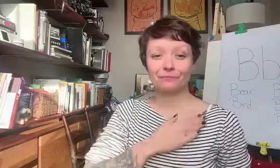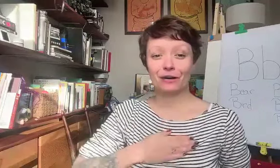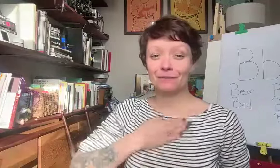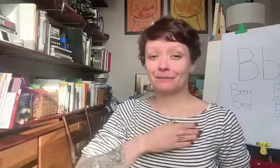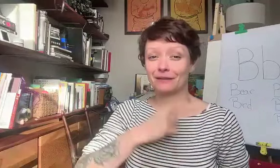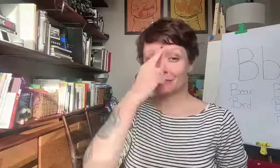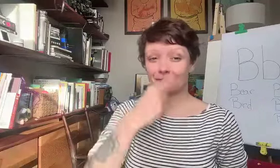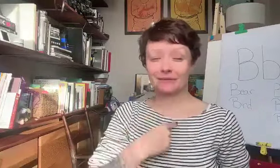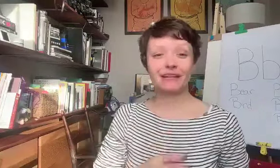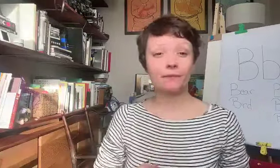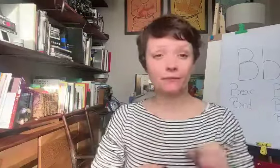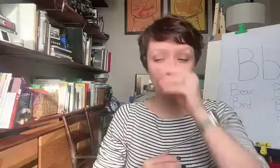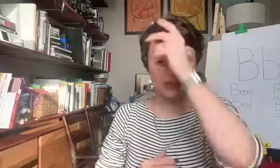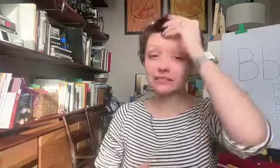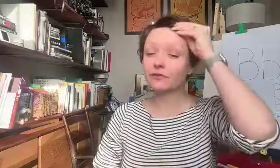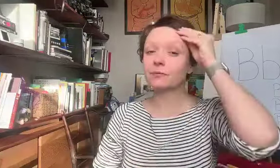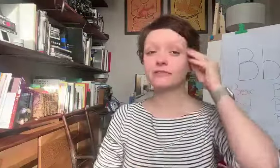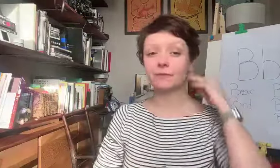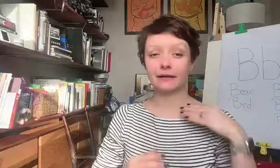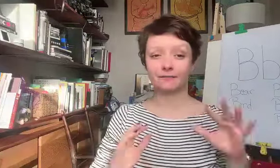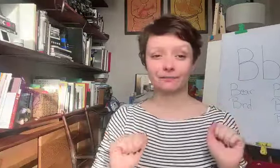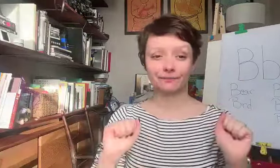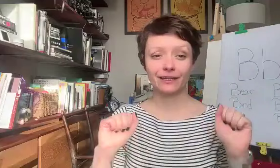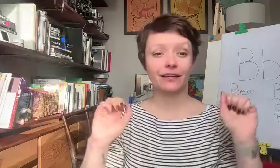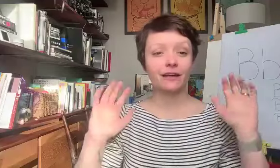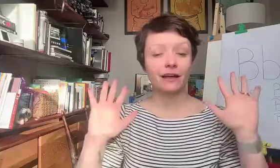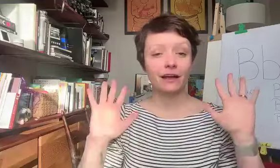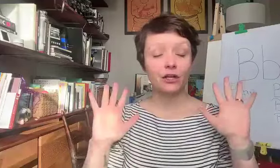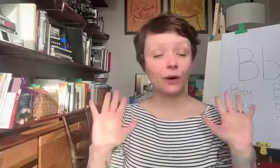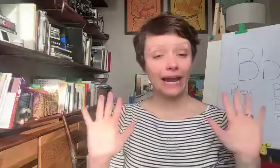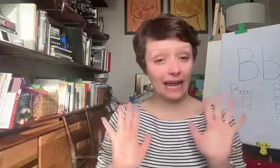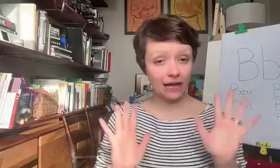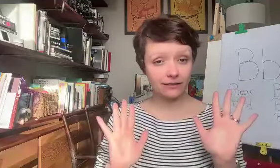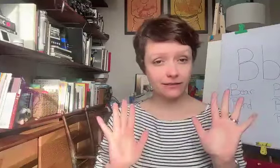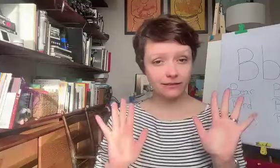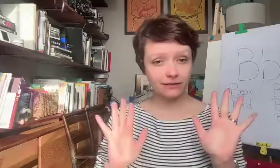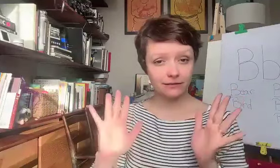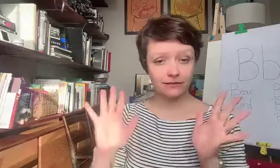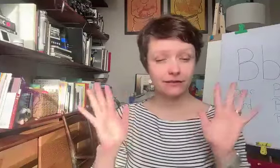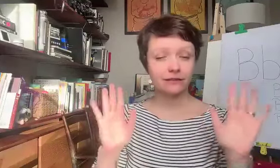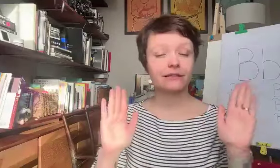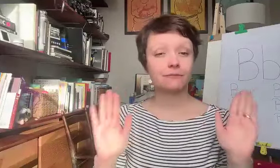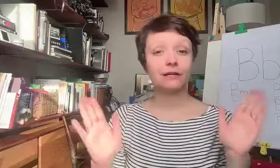we're gonna play please for me. Now, cool thing is for please for me, your hands can be your